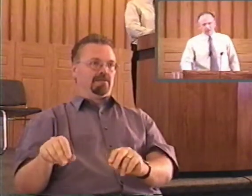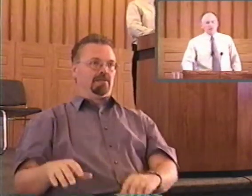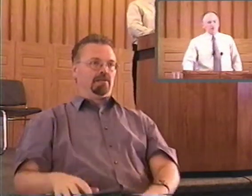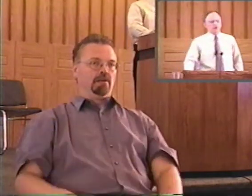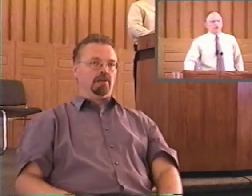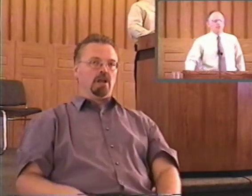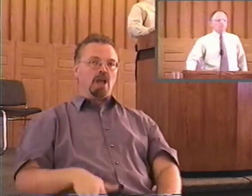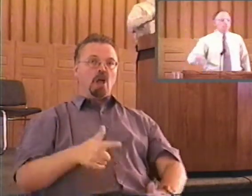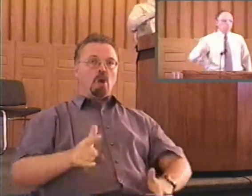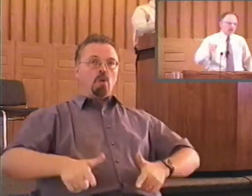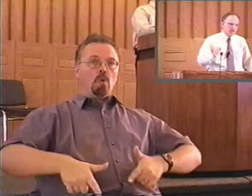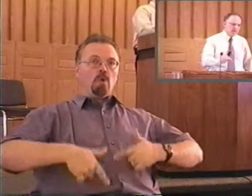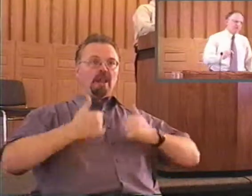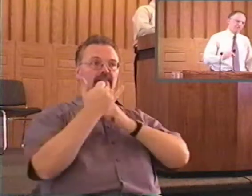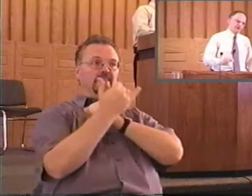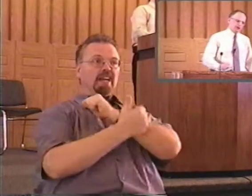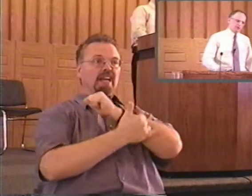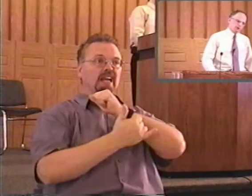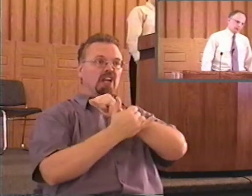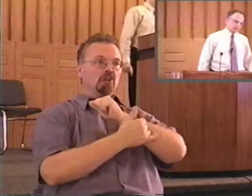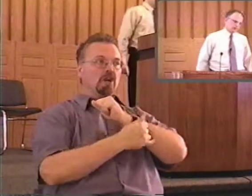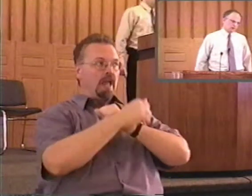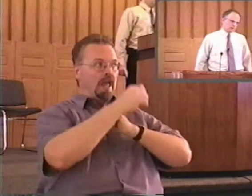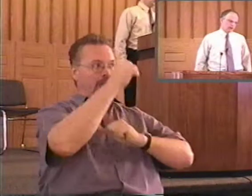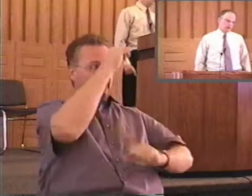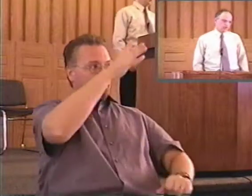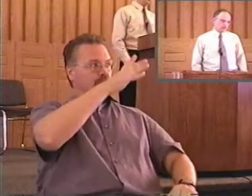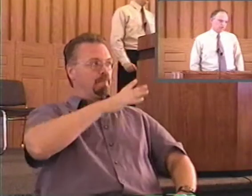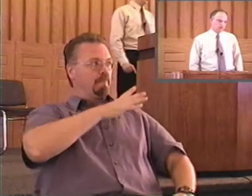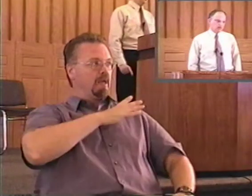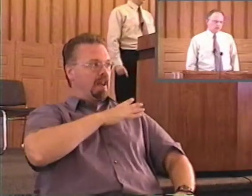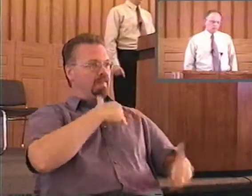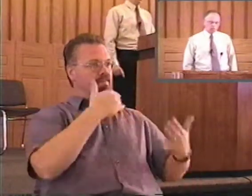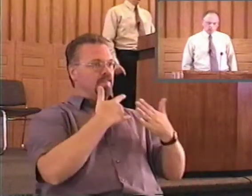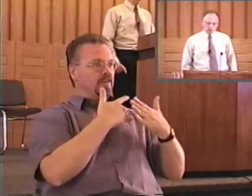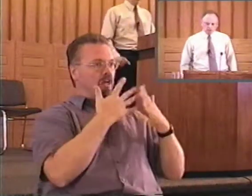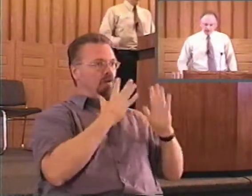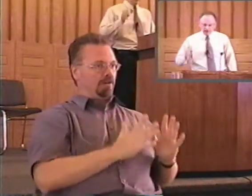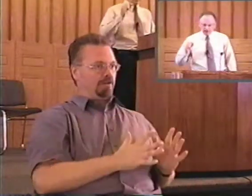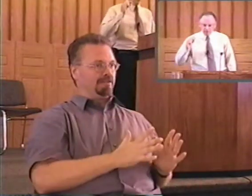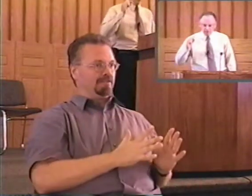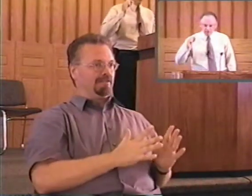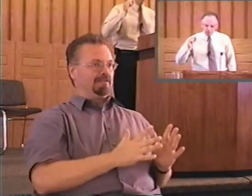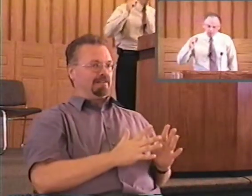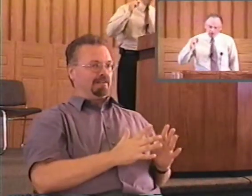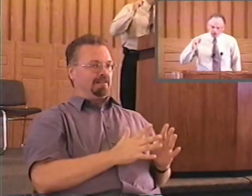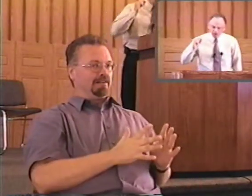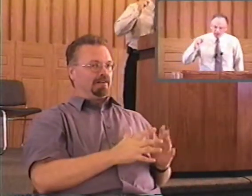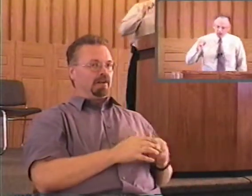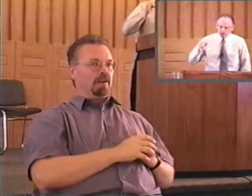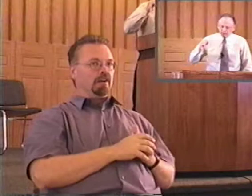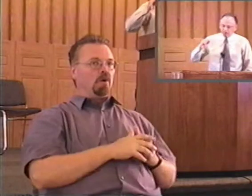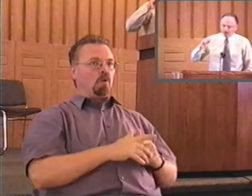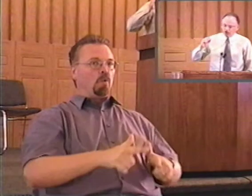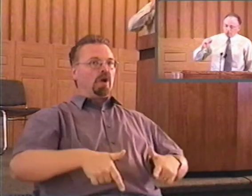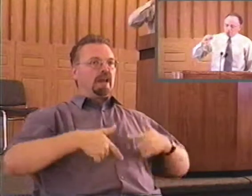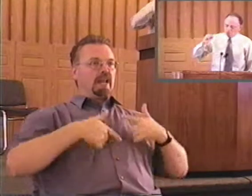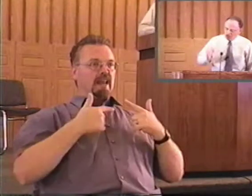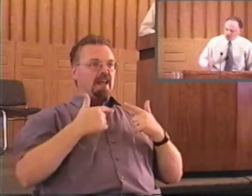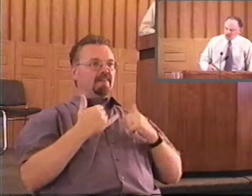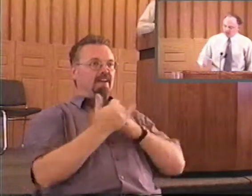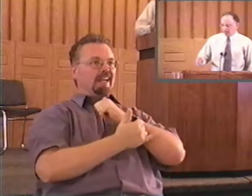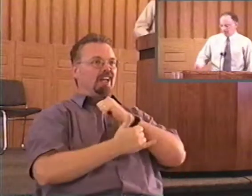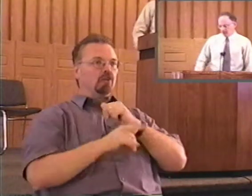We live in a country of men-fearers. We live in a country where our leaders